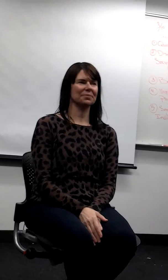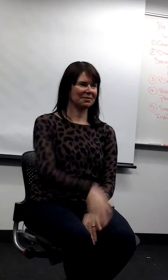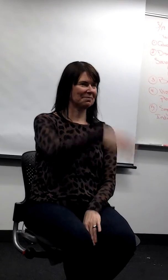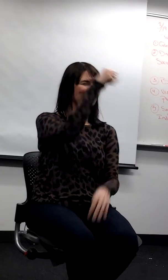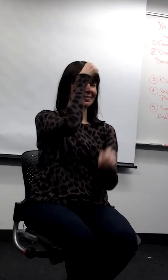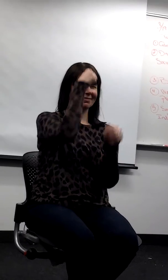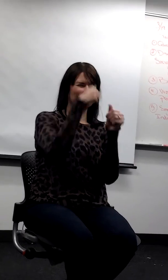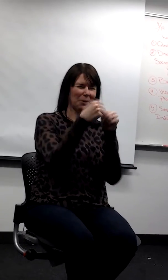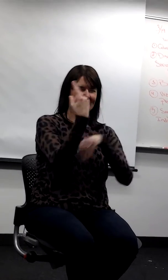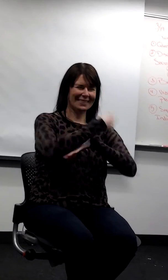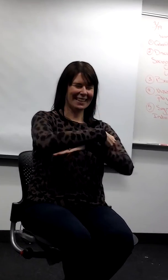anything.